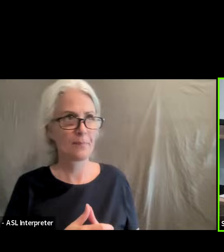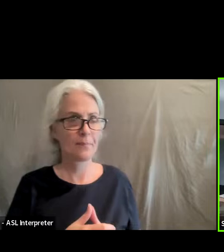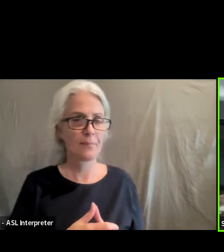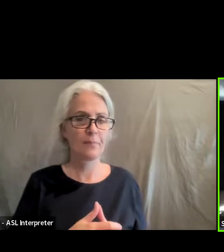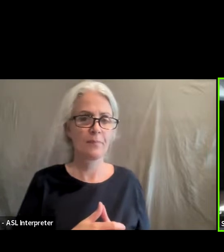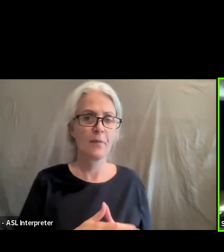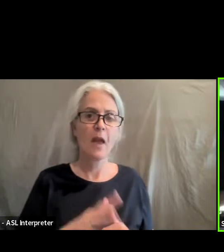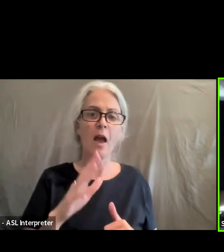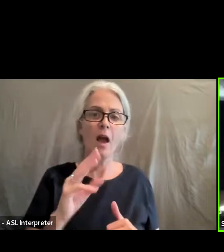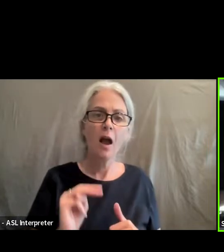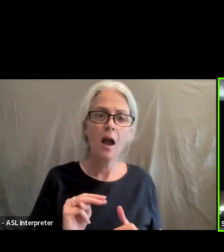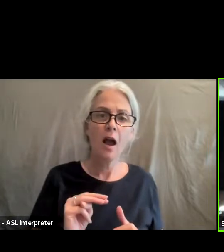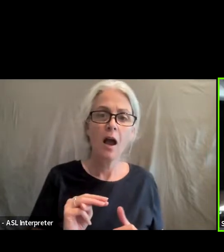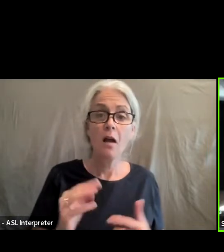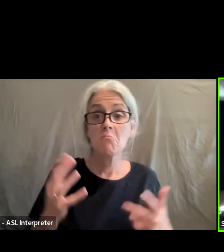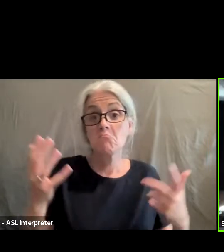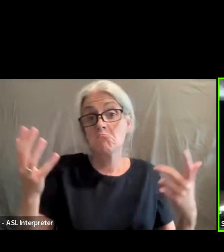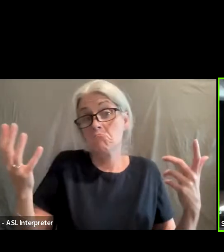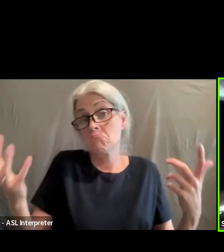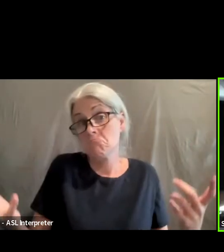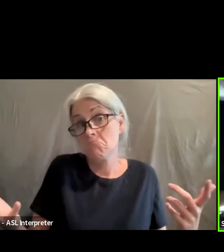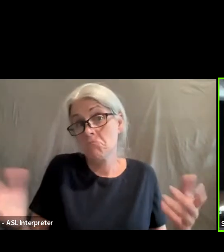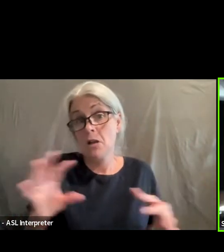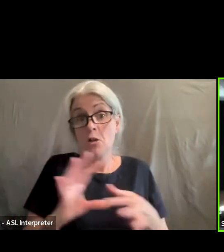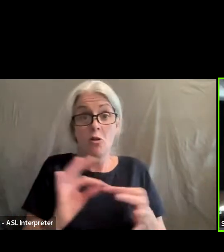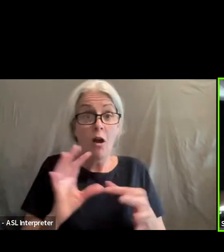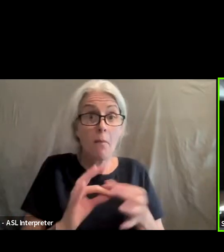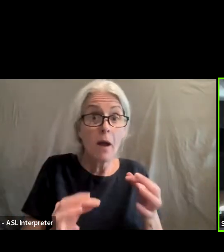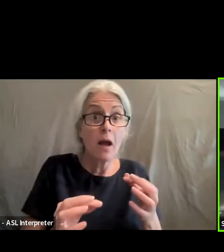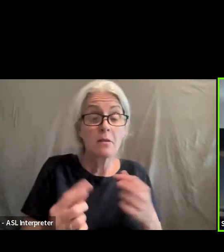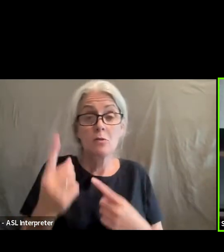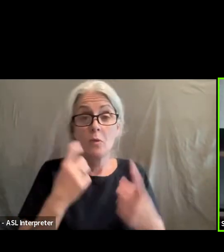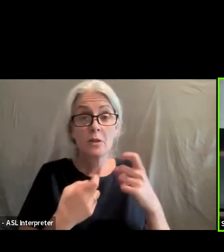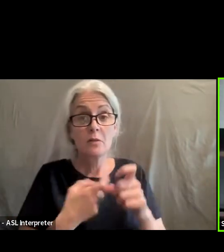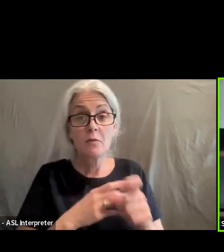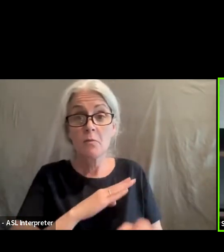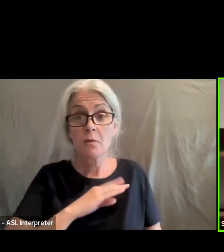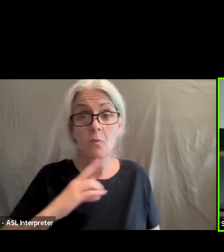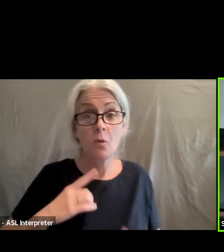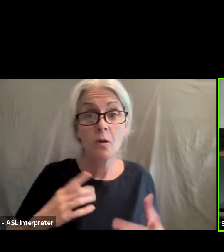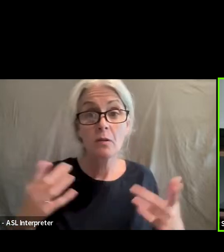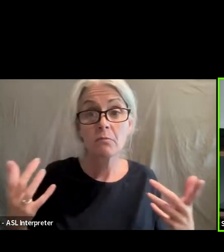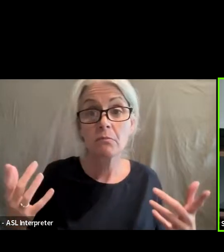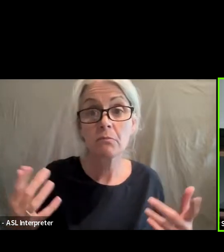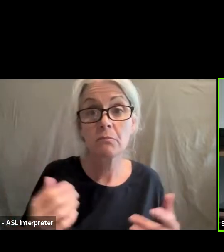Yes. Yeah, so any comments or questions from the board? Go ahead.